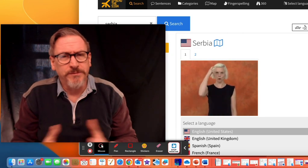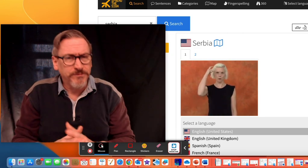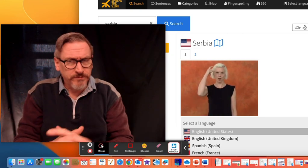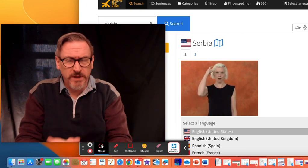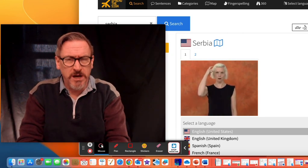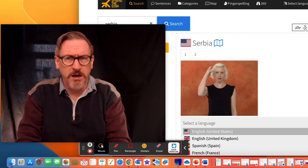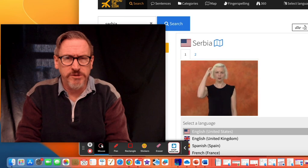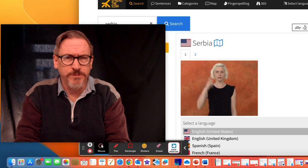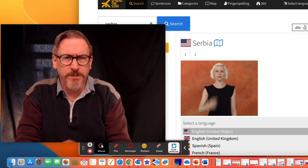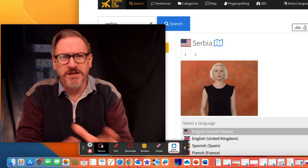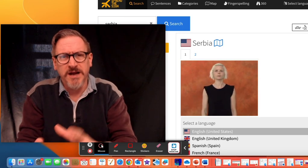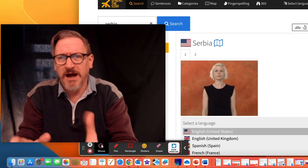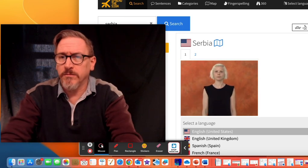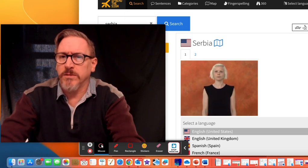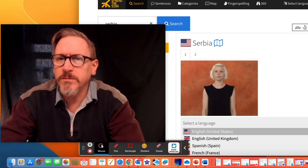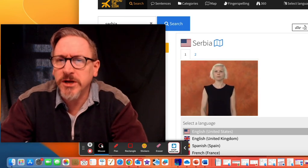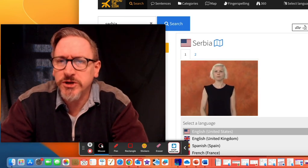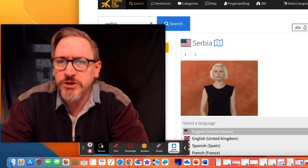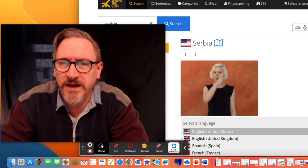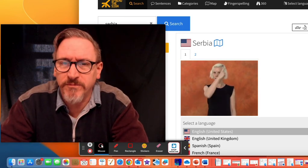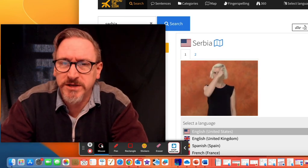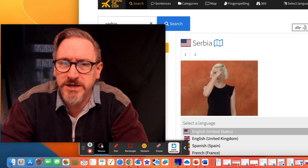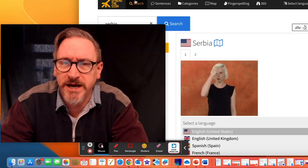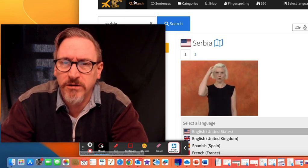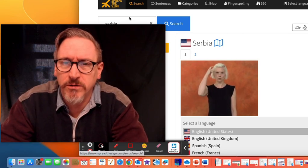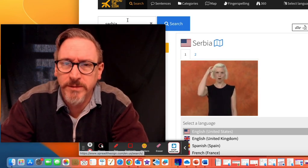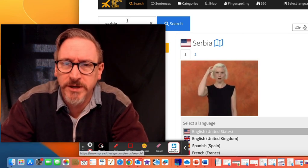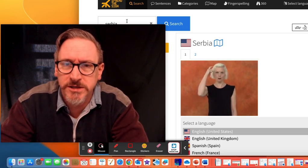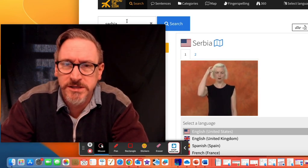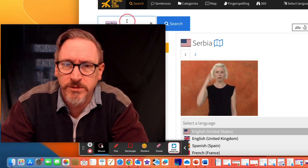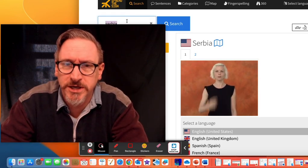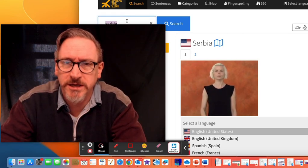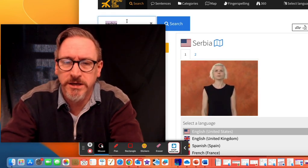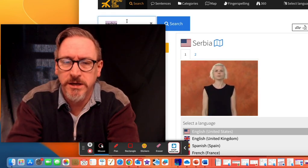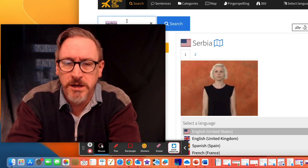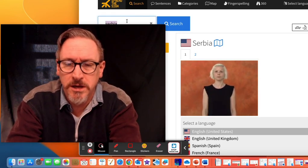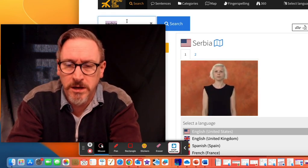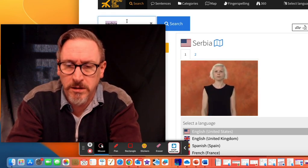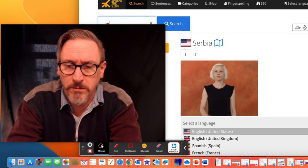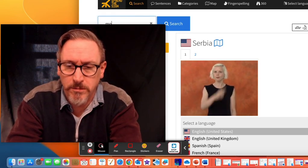Serbia. Serbia, Montenegro. I'm not sure if they have Montenegro. Let me just double check.